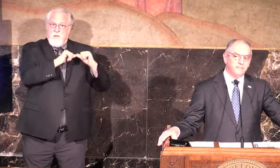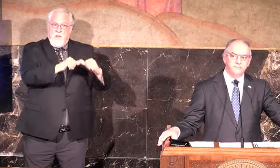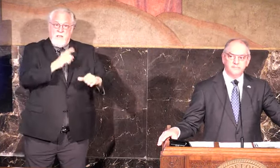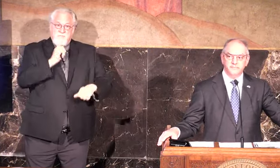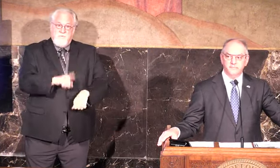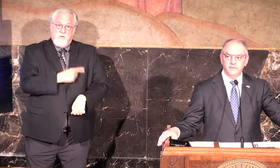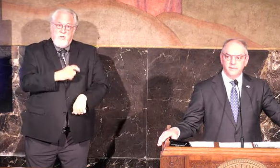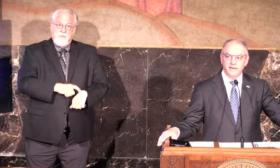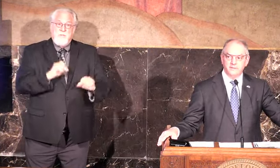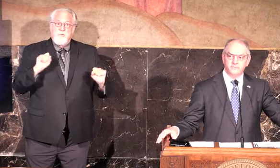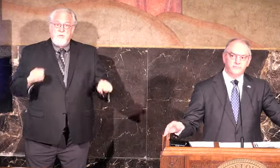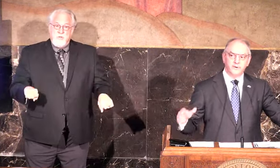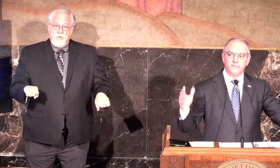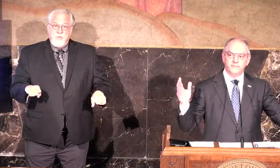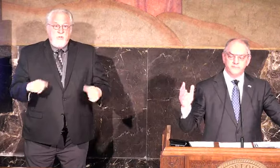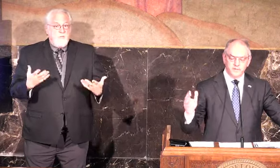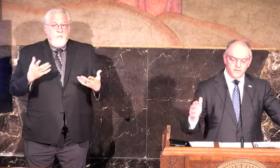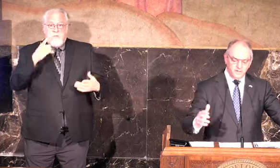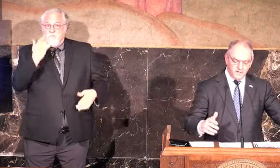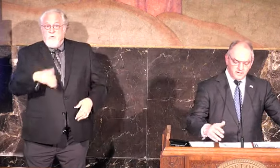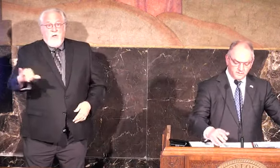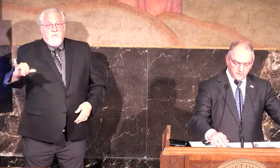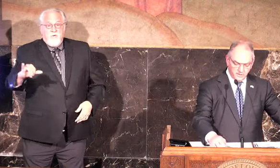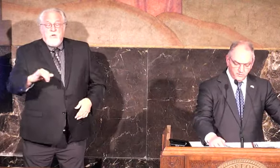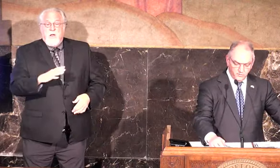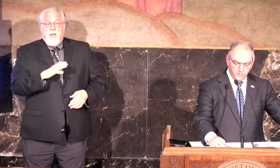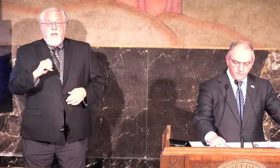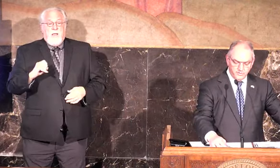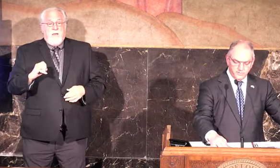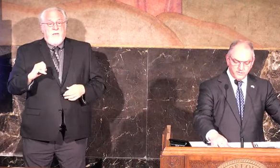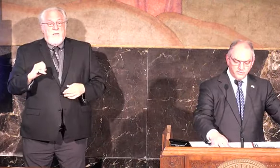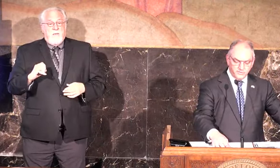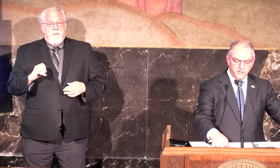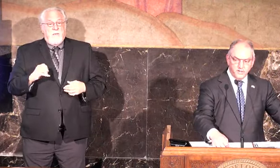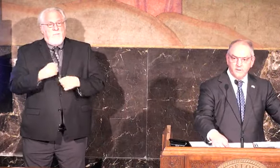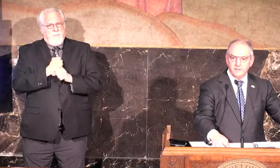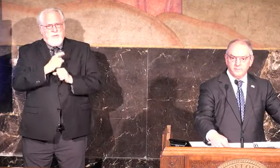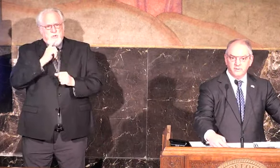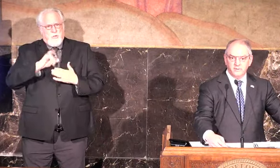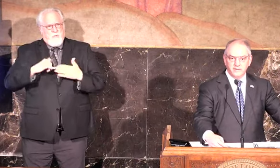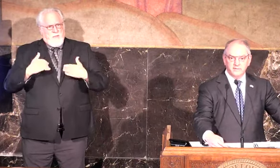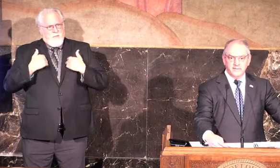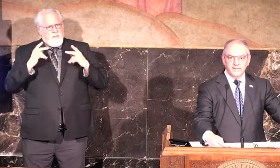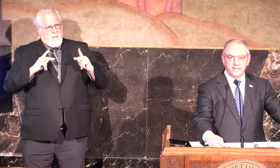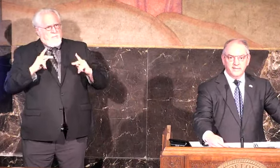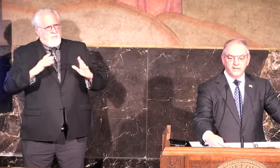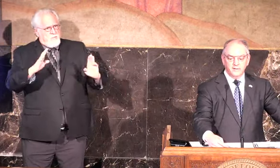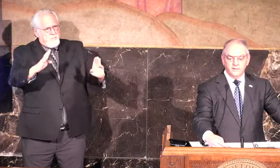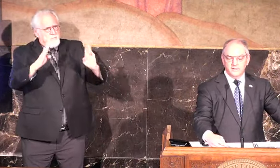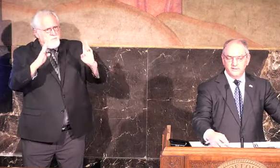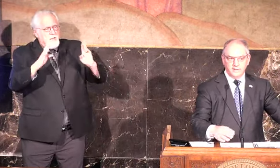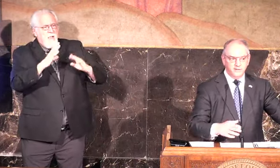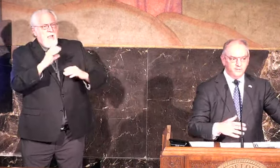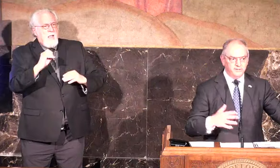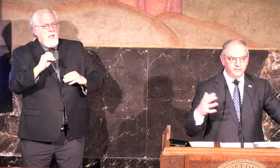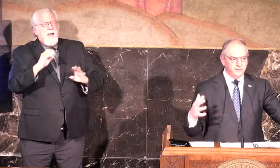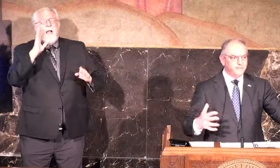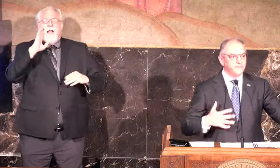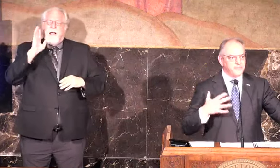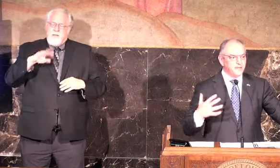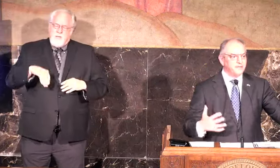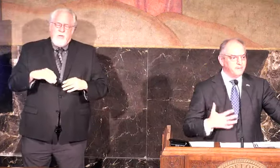long time, may last forever. So I do want to make sure that the young people are listening and that they know that, because I know